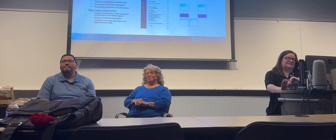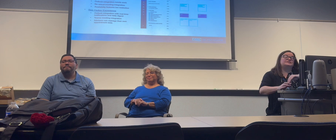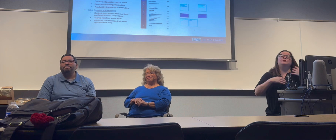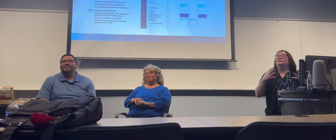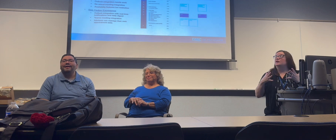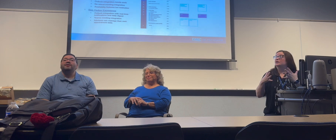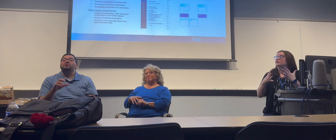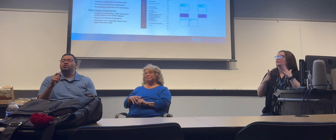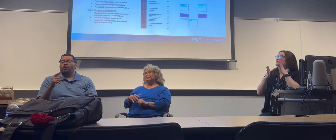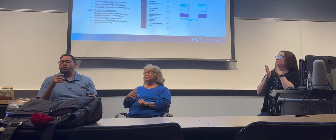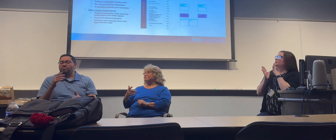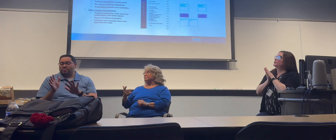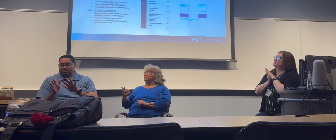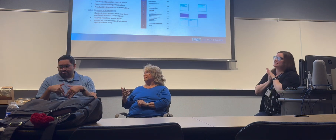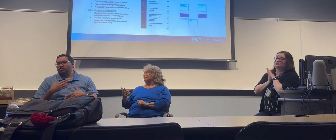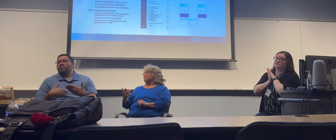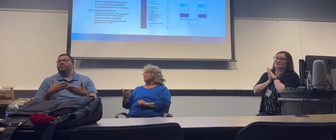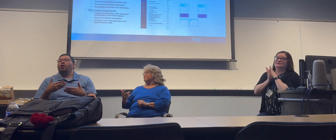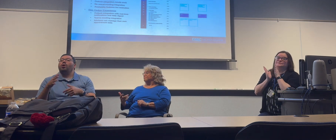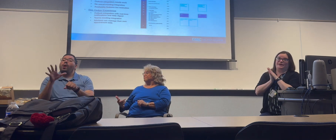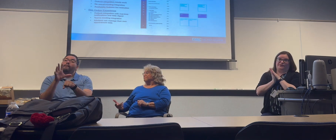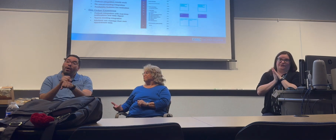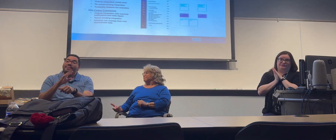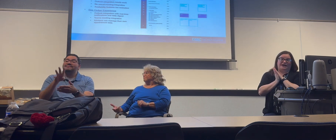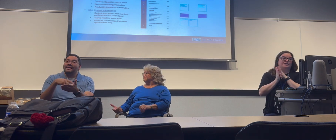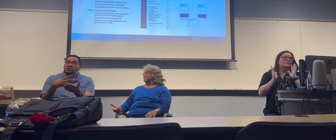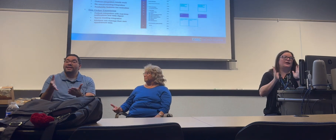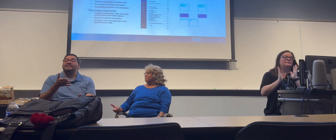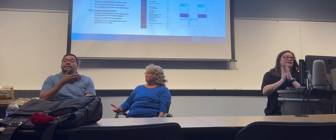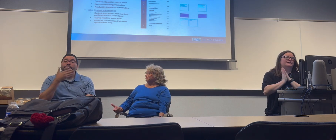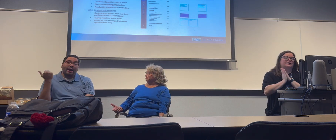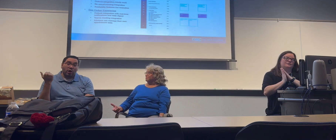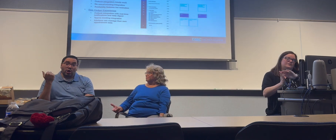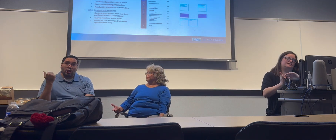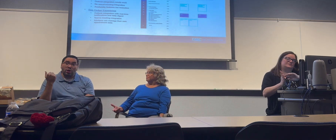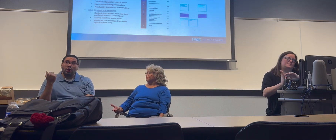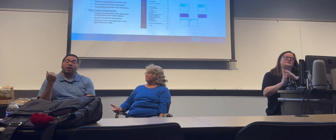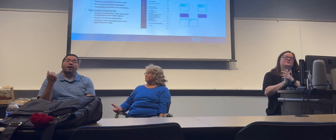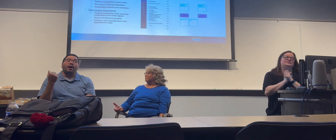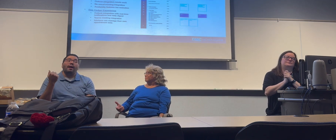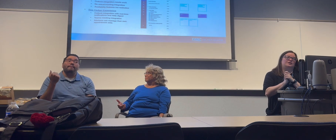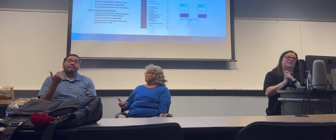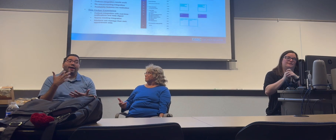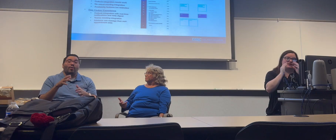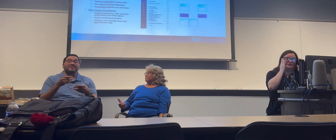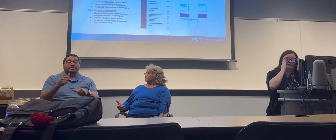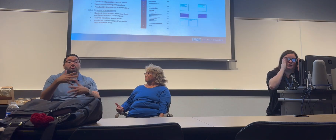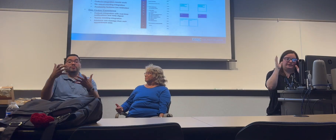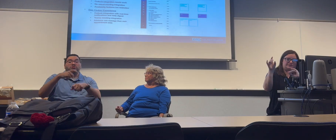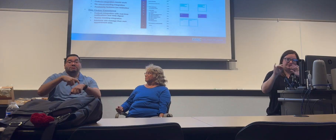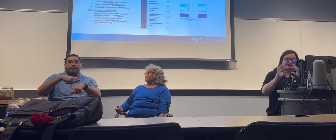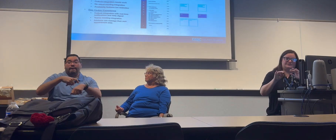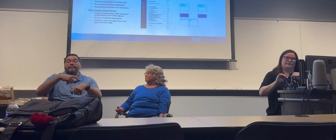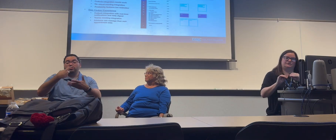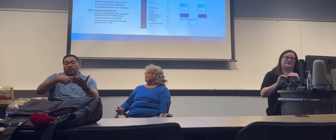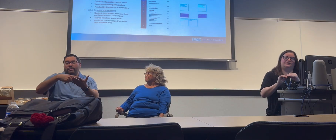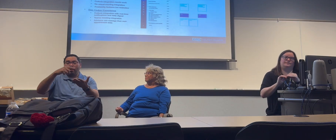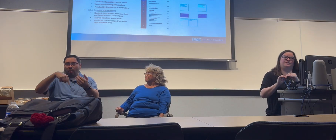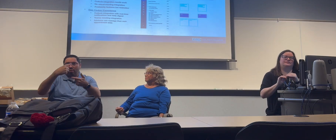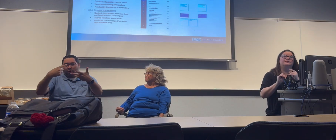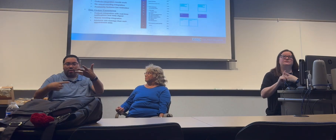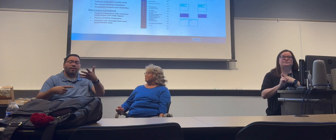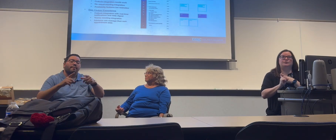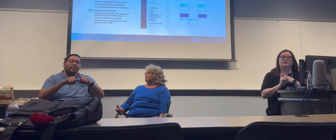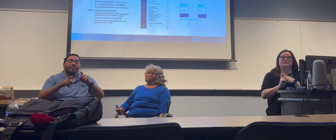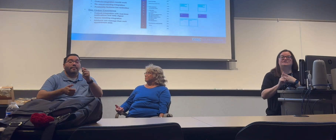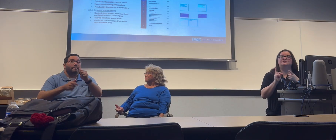So to move along, appointment scheduling is better. I don't wanna spend too much time talking about all the nuts and bolts of it,